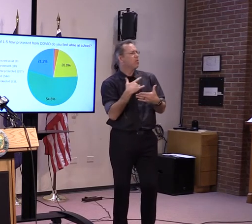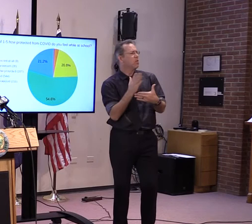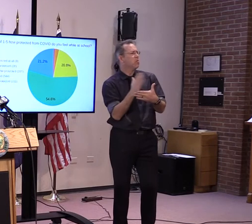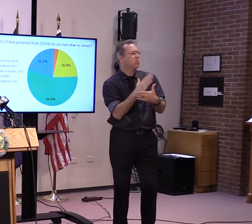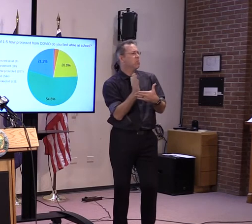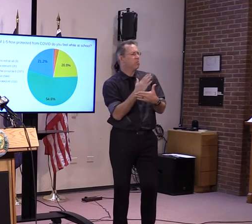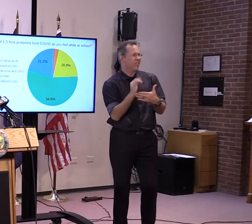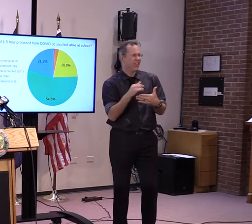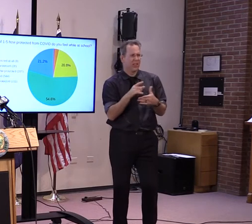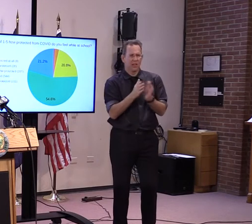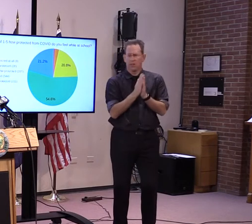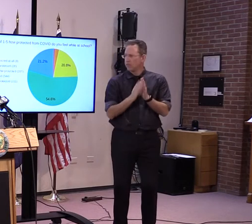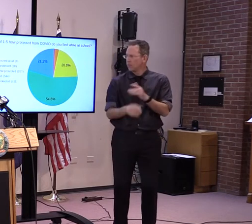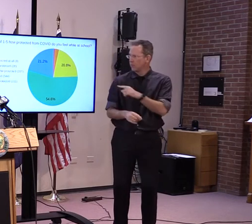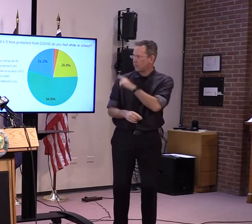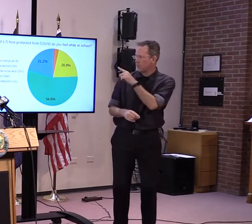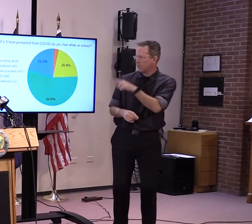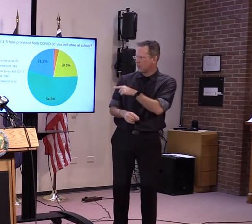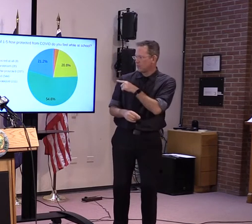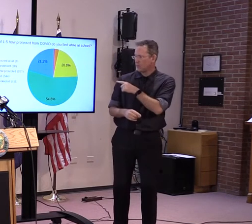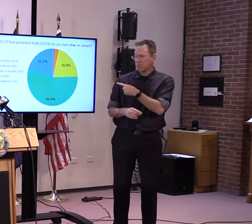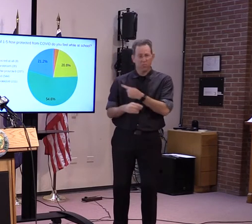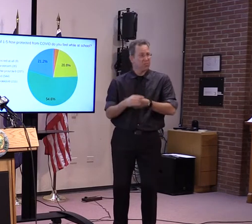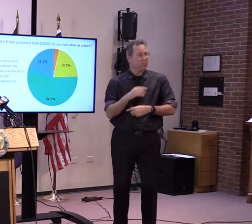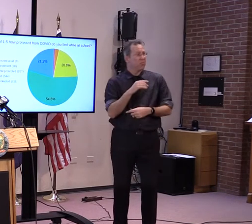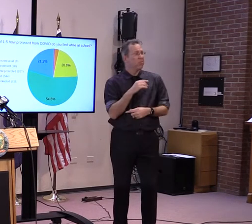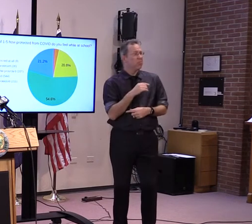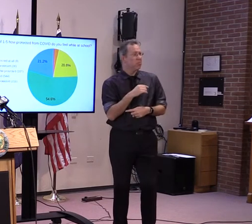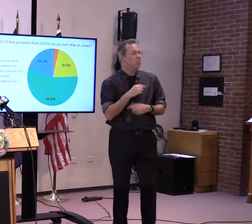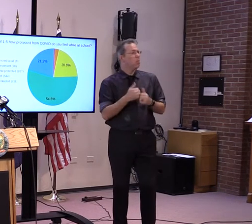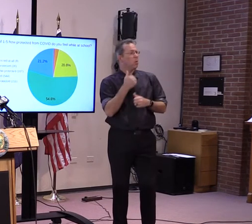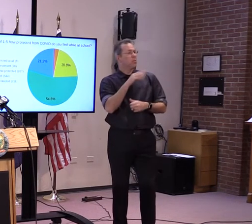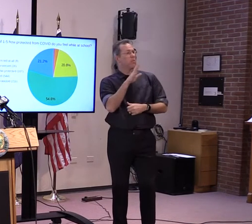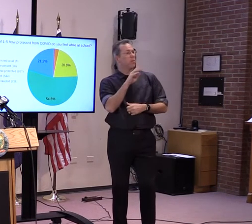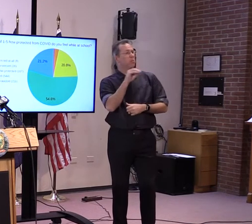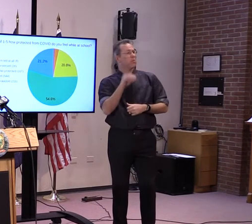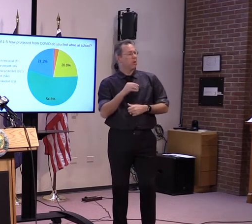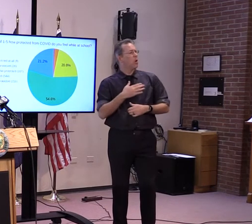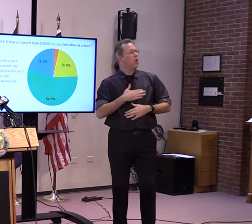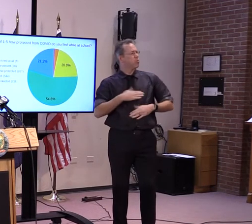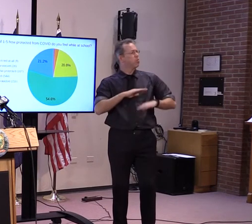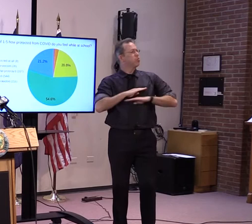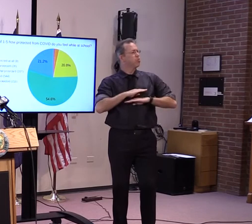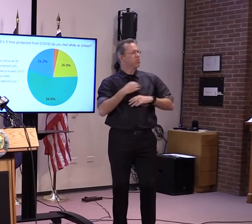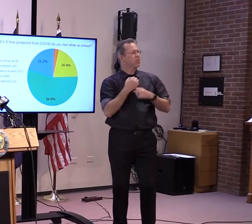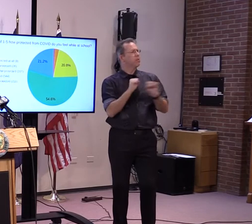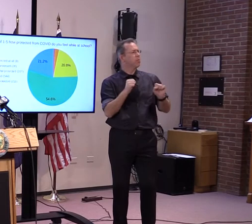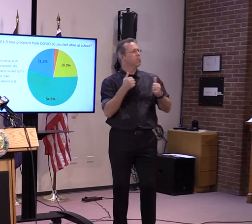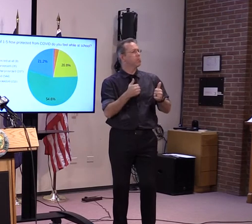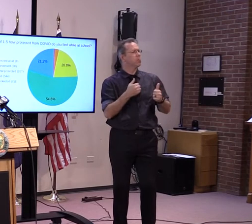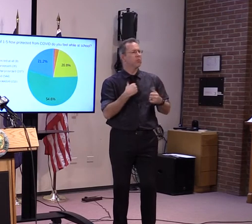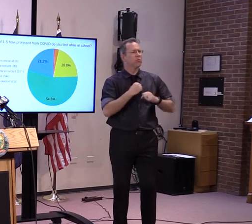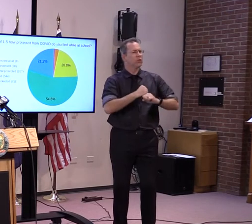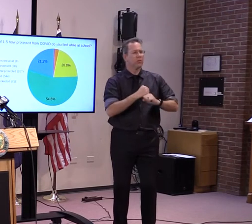a majority, over half of students feel protected, 544, and then